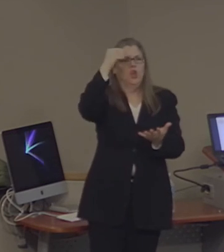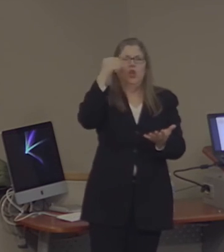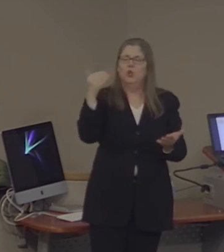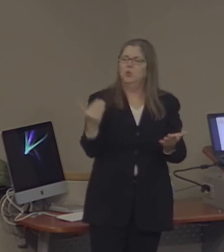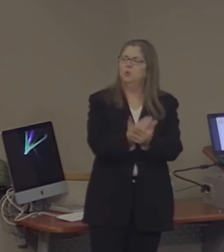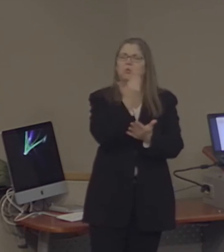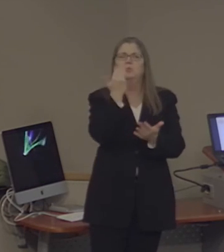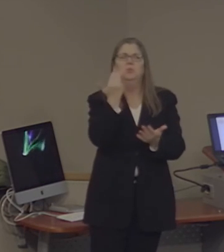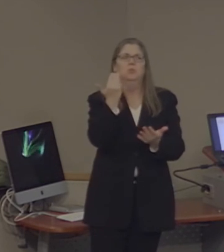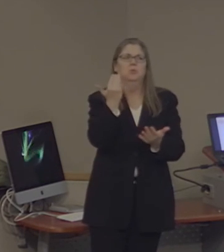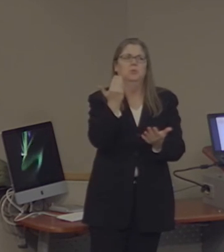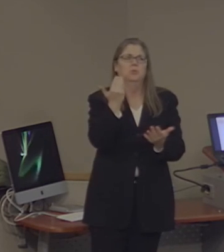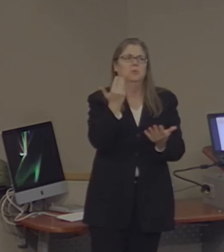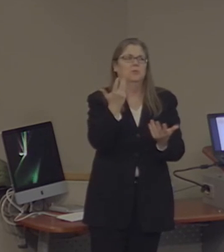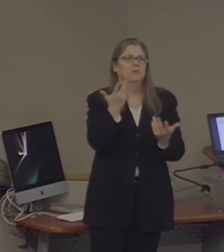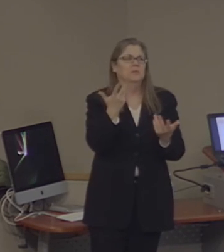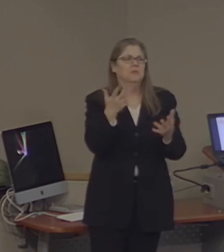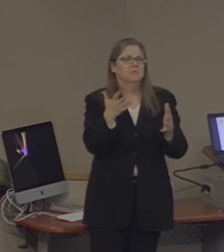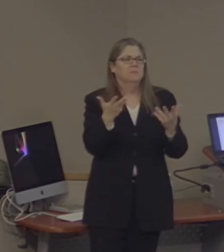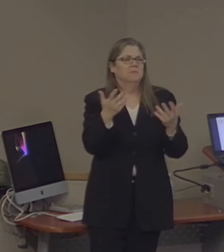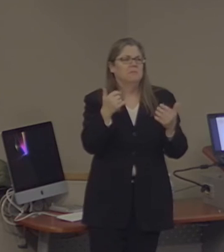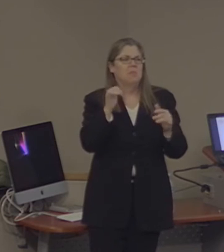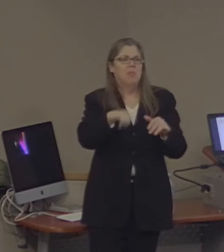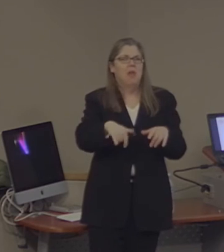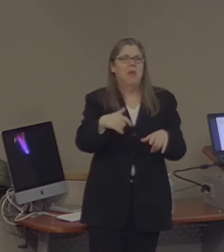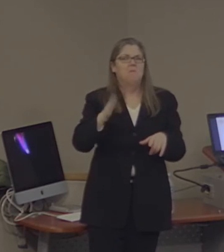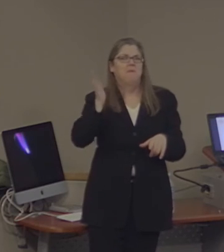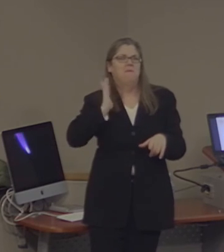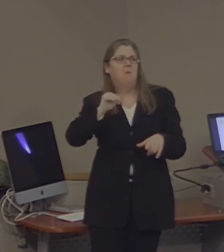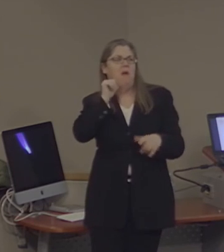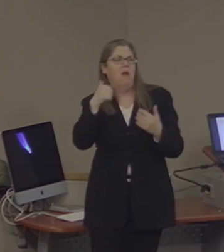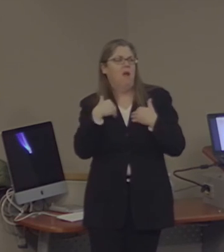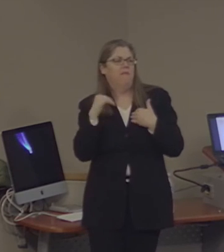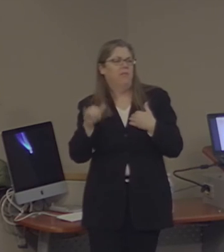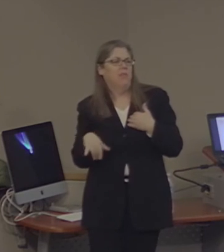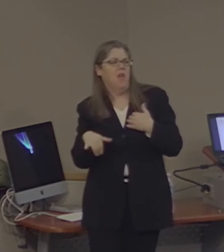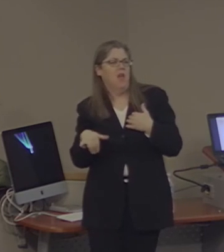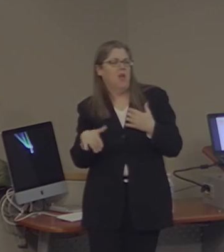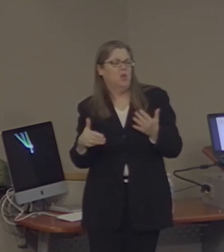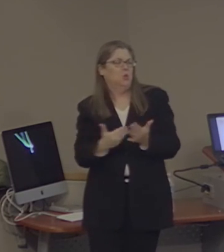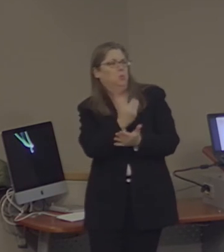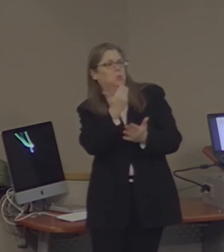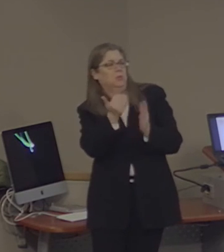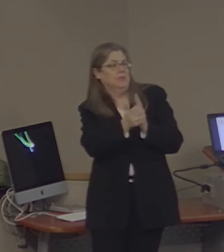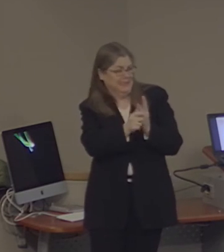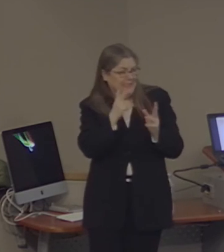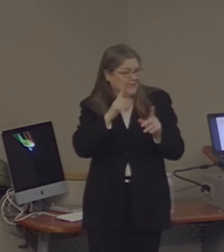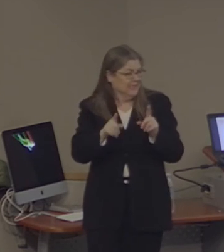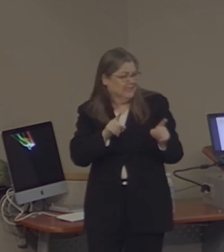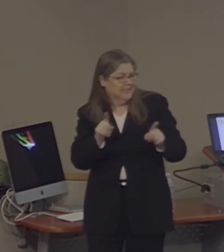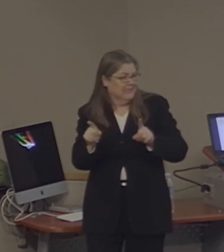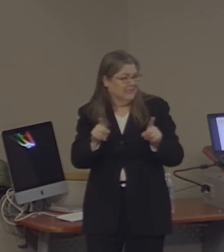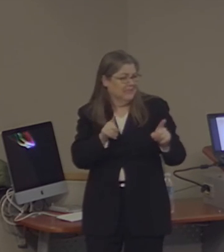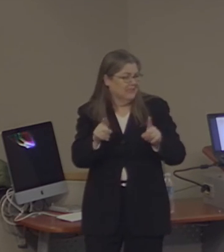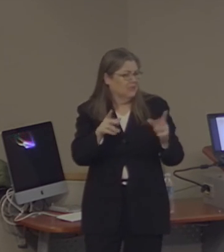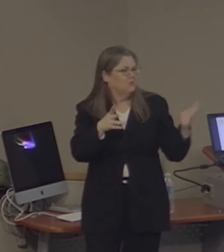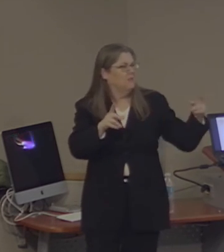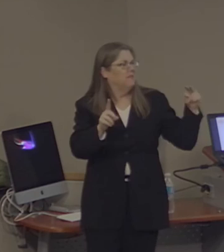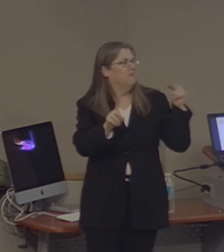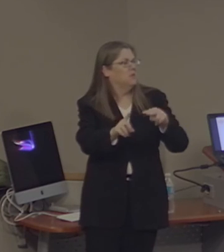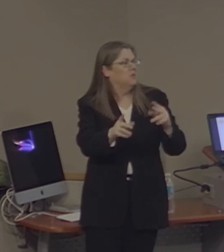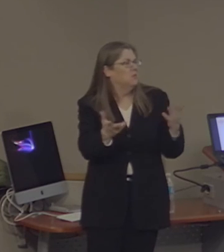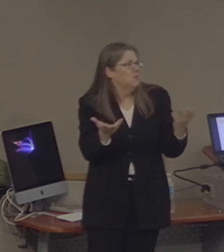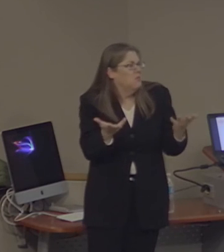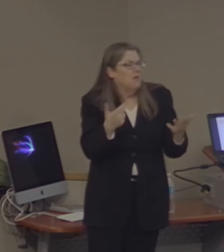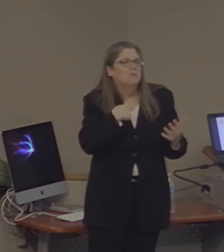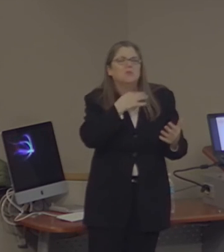new, fundamentally, that they didn't possess before? So right, you see right. that maybe that's just right. how you look at it,